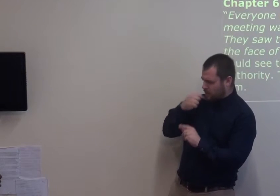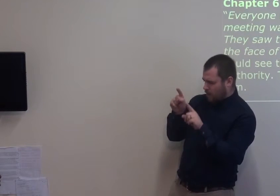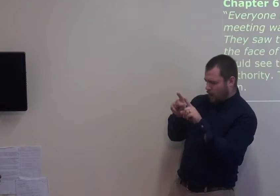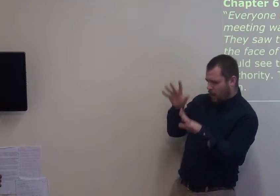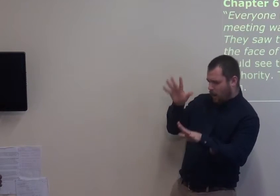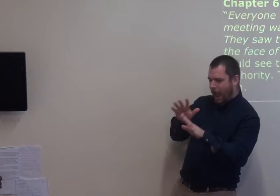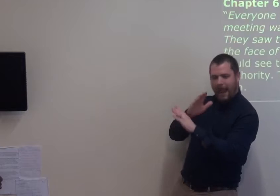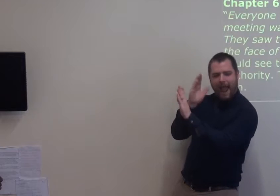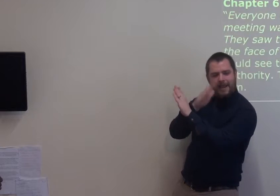of an angel.